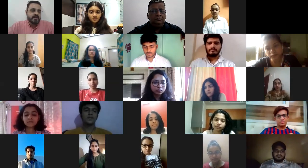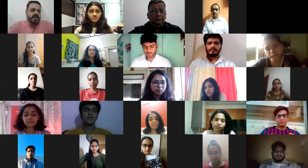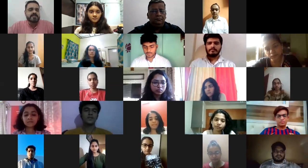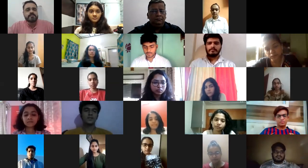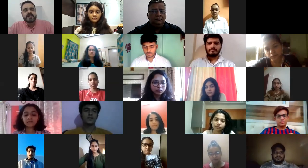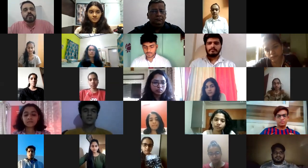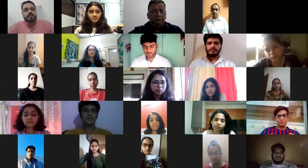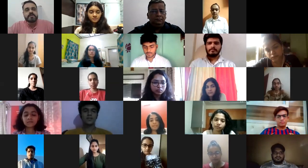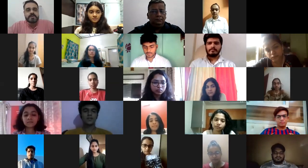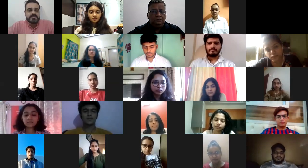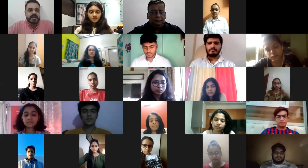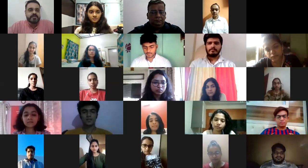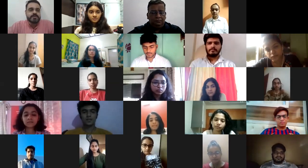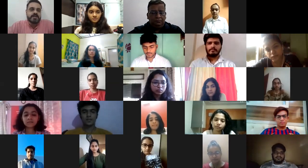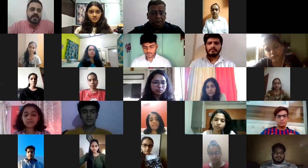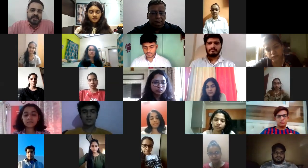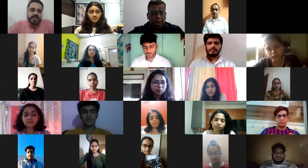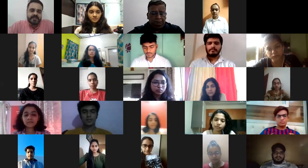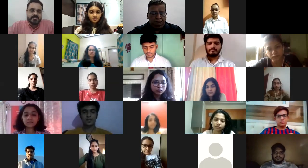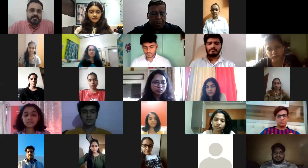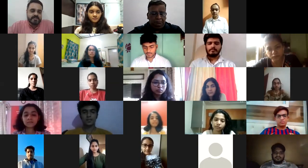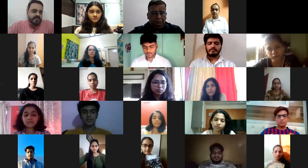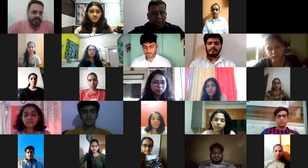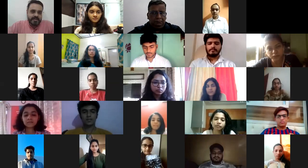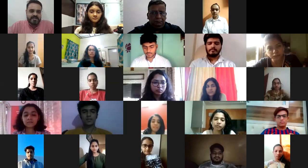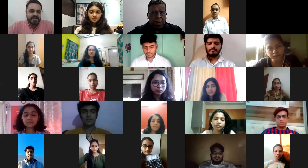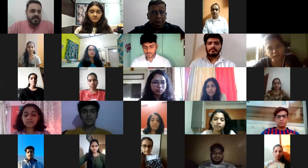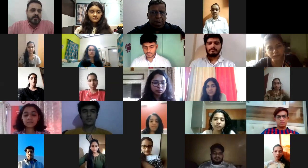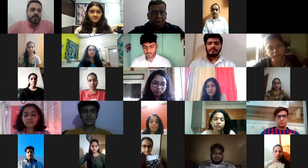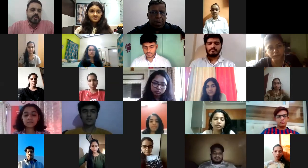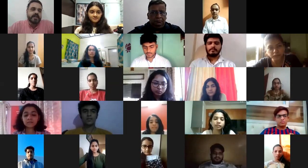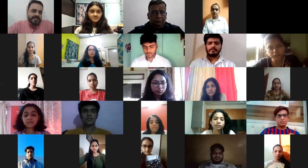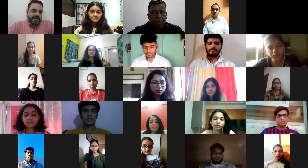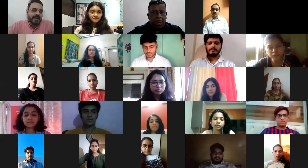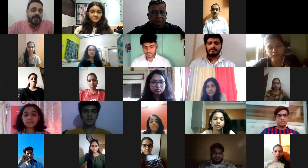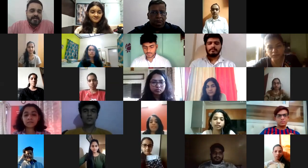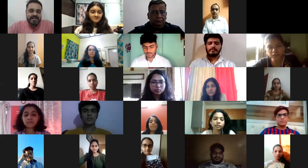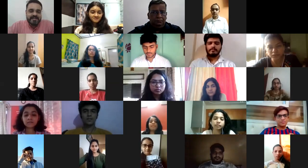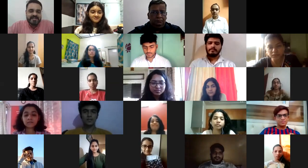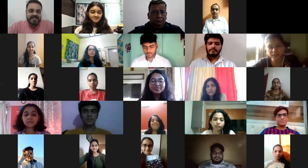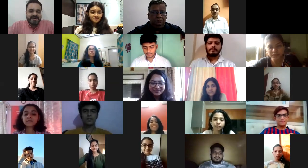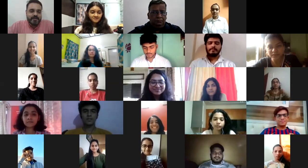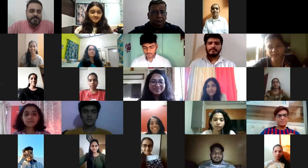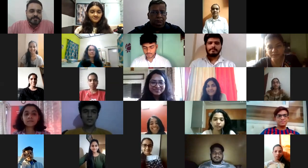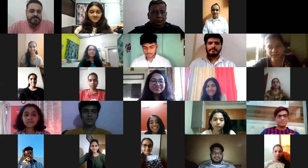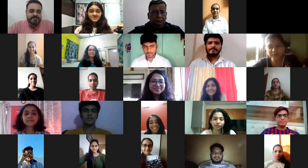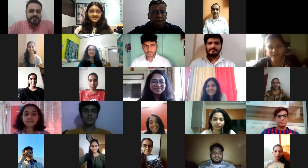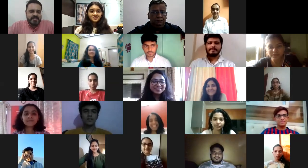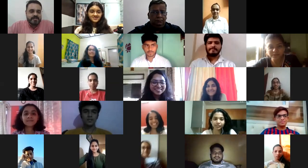some very common words that we use in our daily lives. Okay, are you all excited or no?